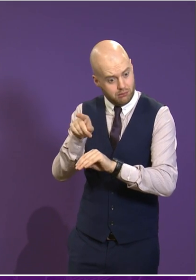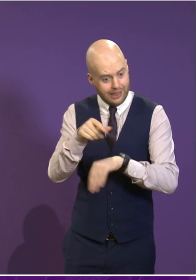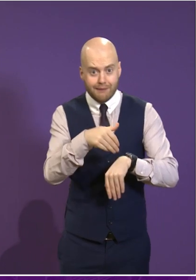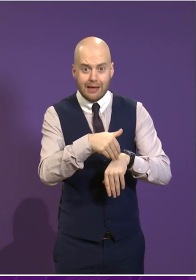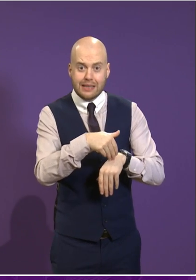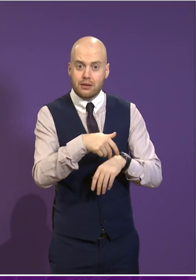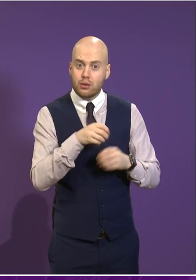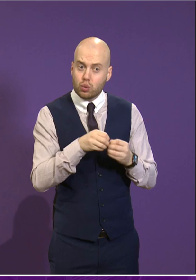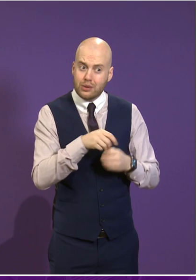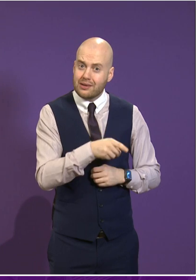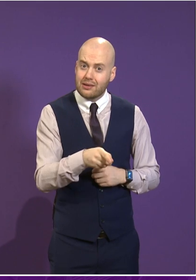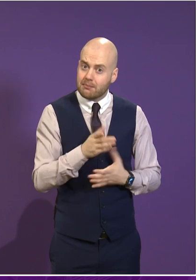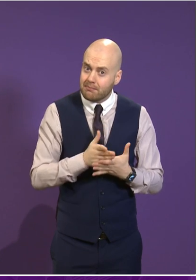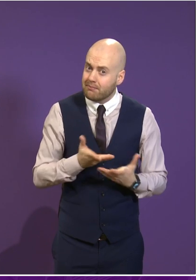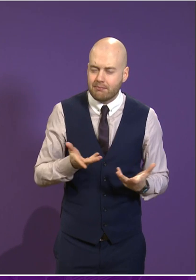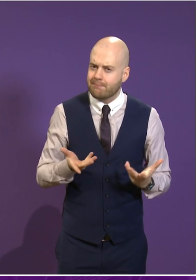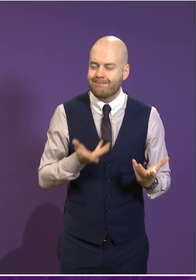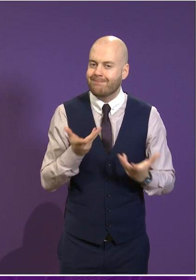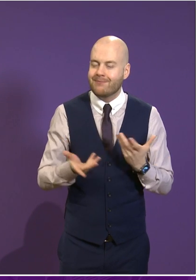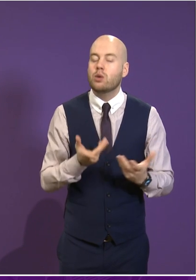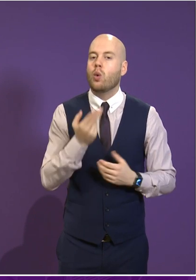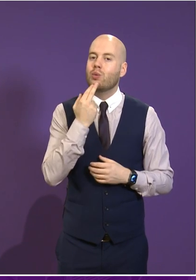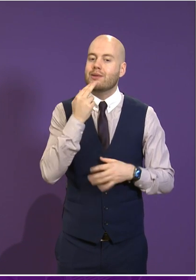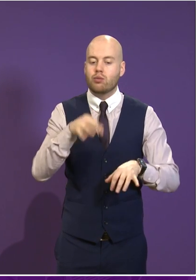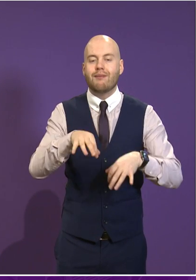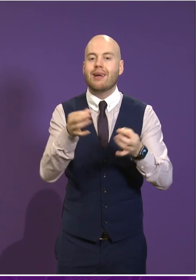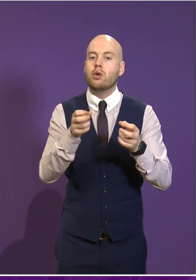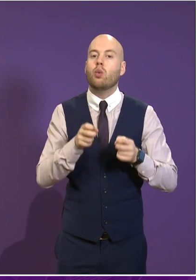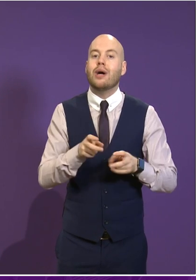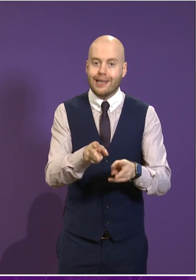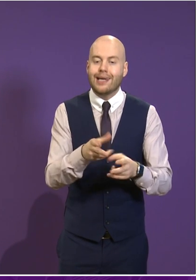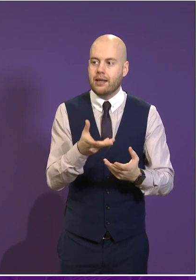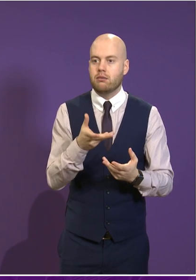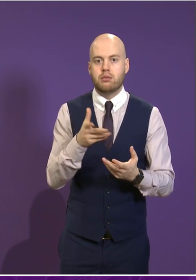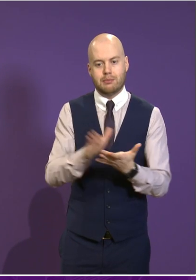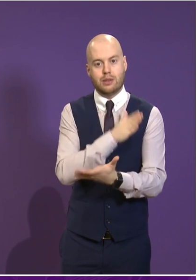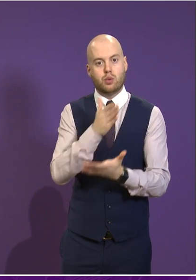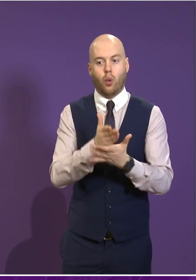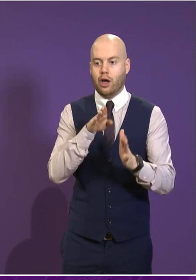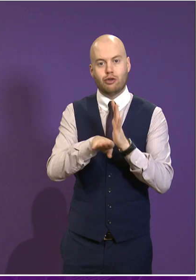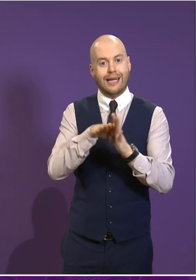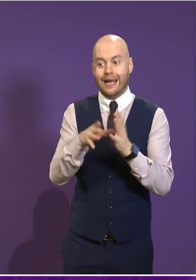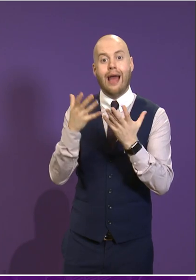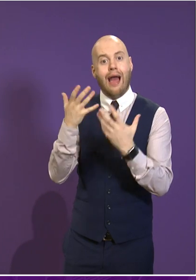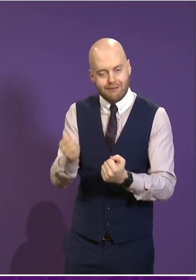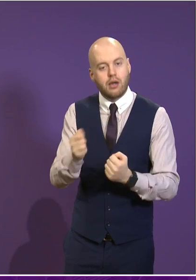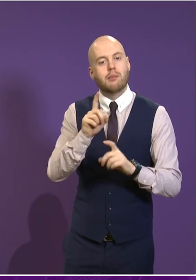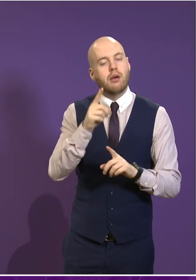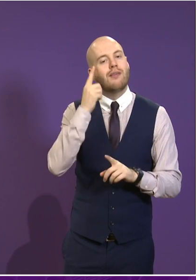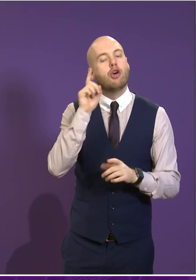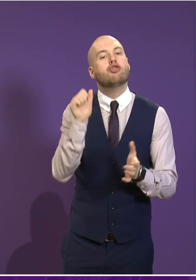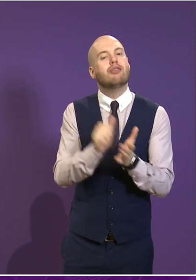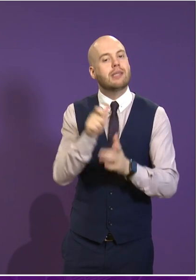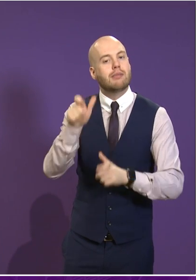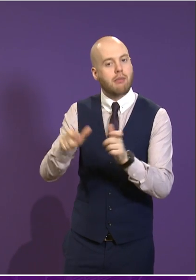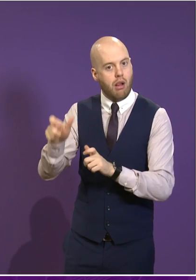staff training is part of the solution, and we need to look at ways of making sure that it's happening. We need to think about how we put that in